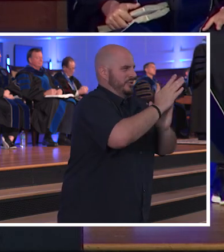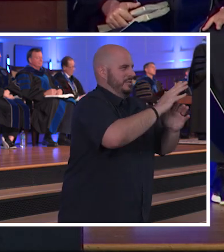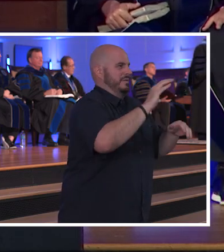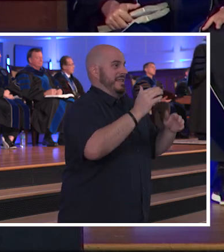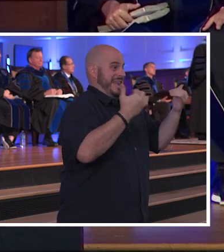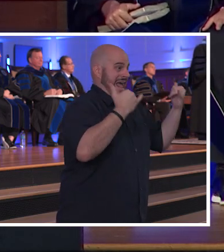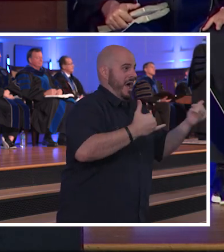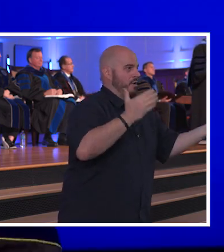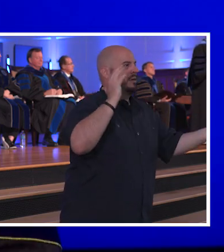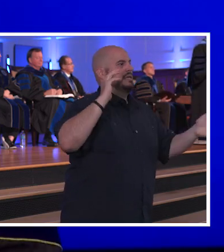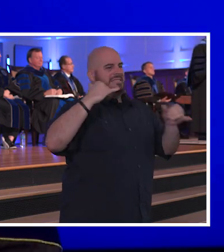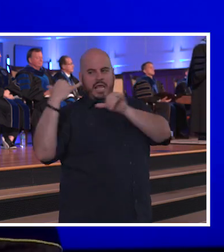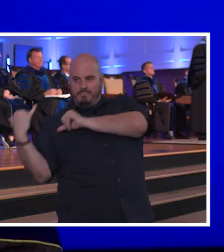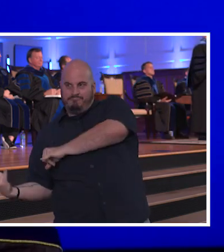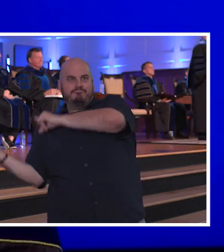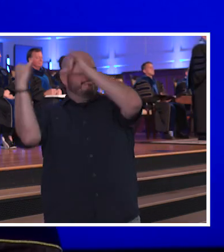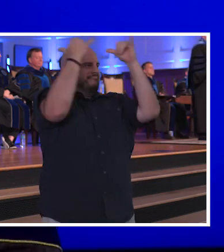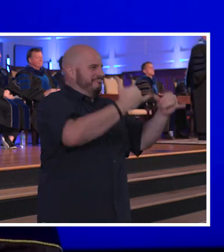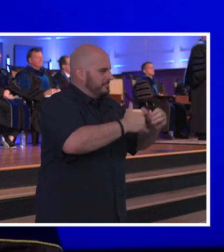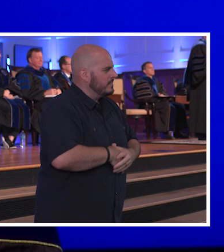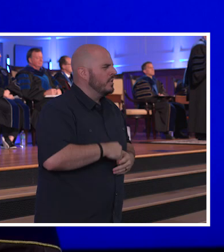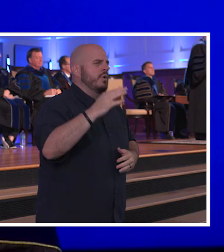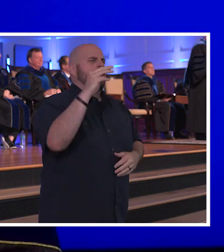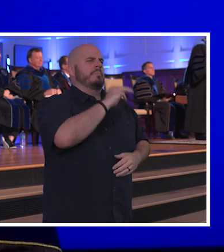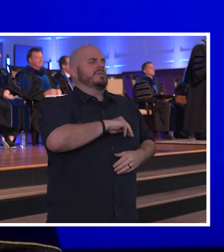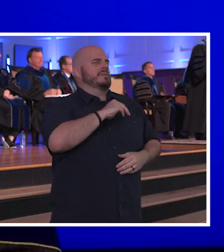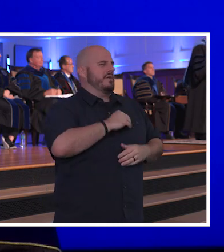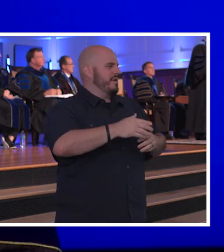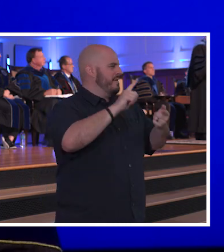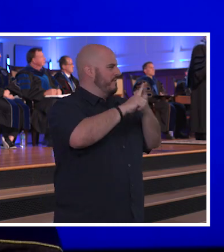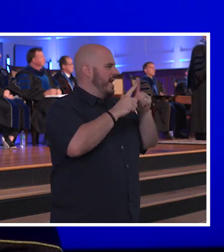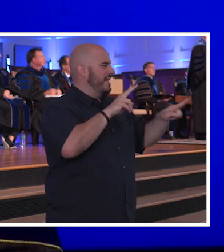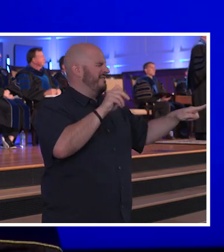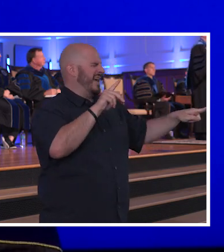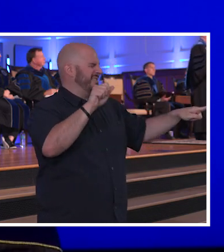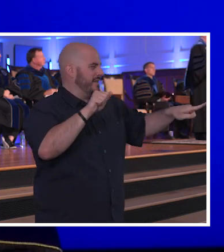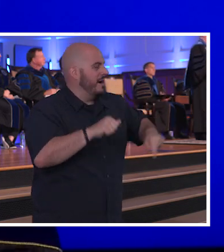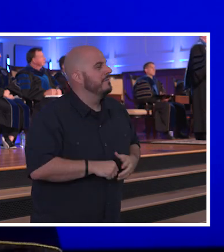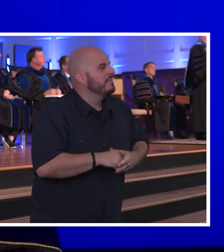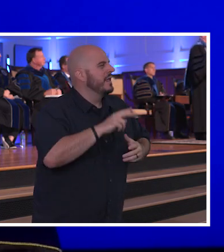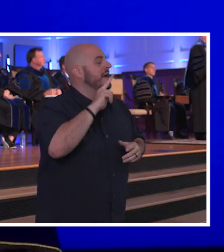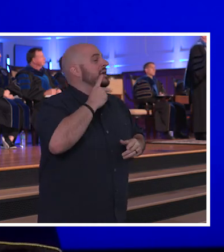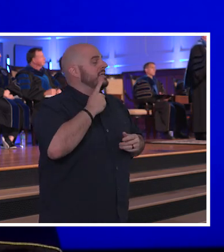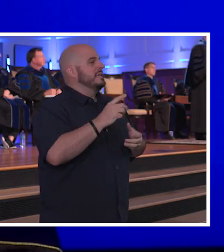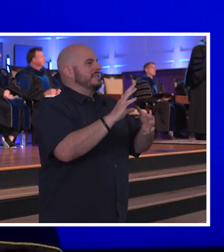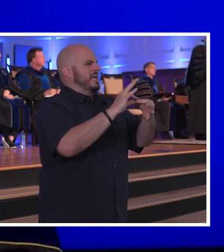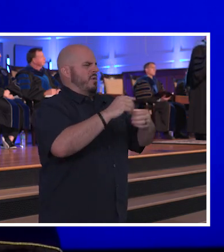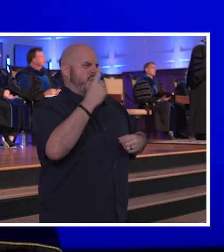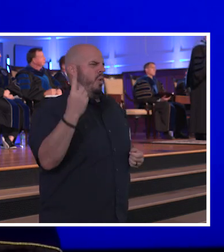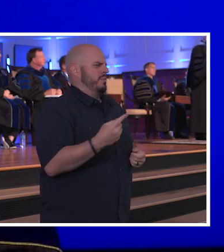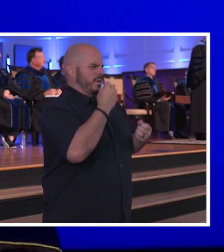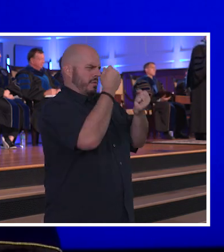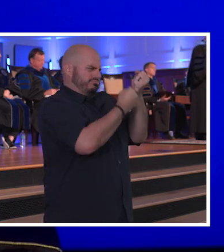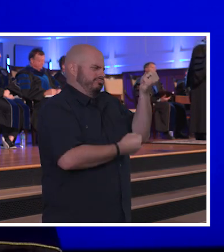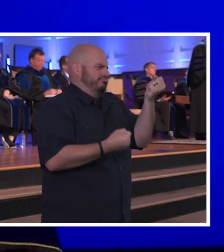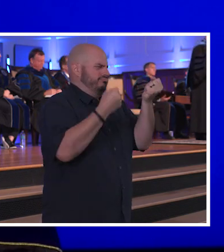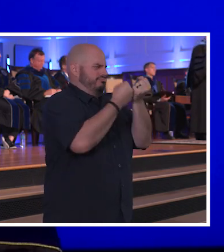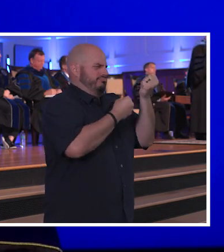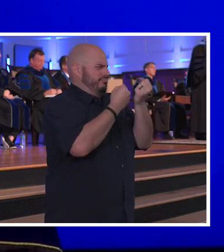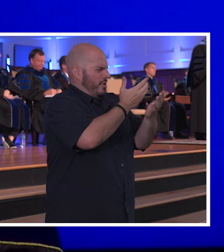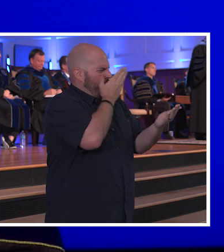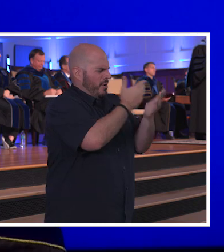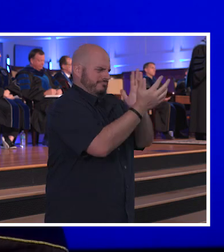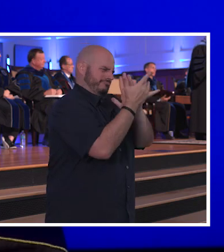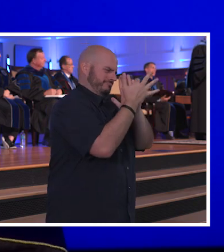lady. Her missionary friend, Vesta Souter, says she has always been avid at memorizing the